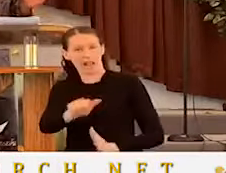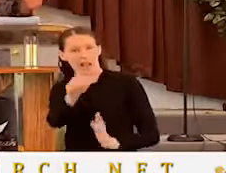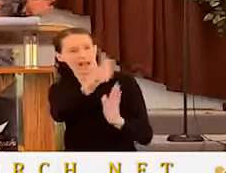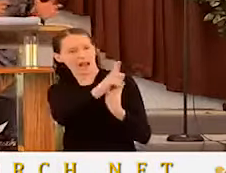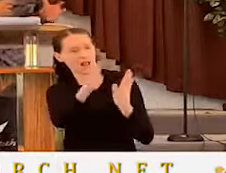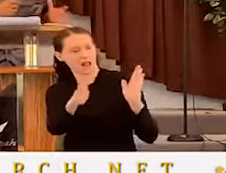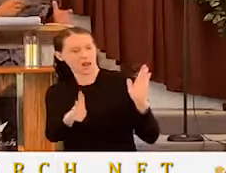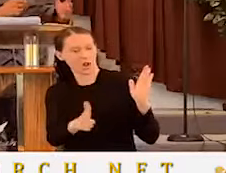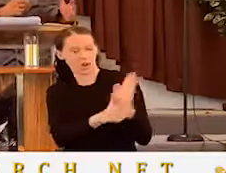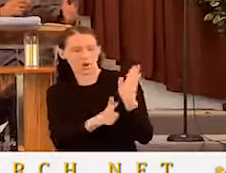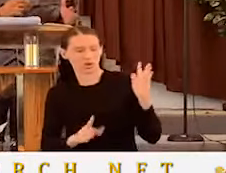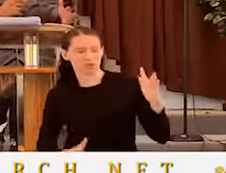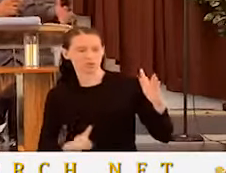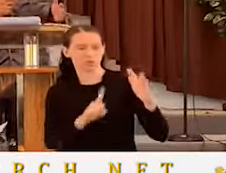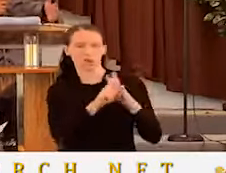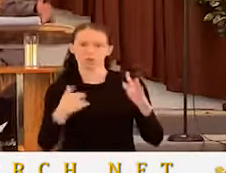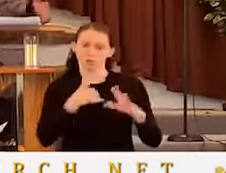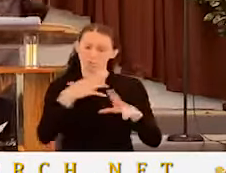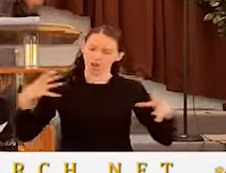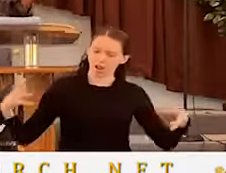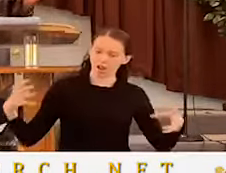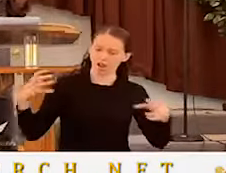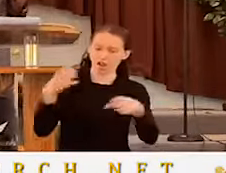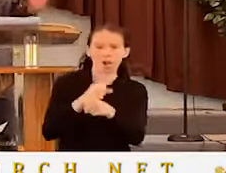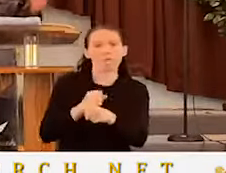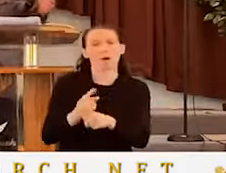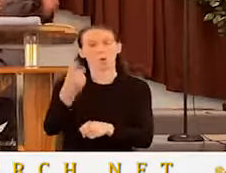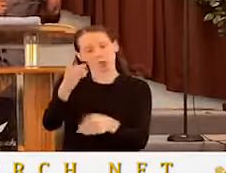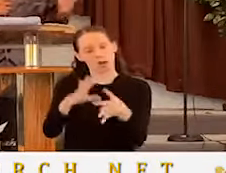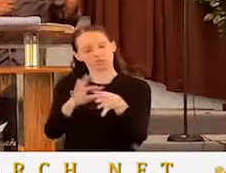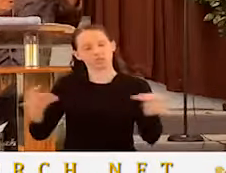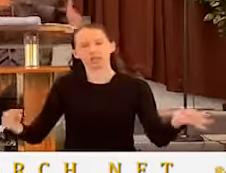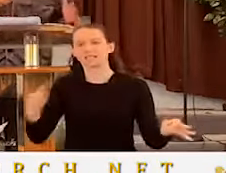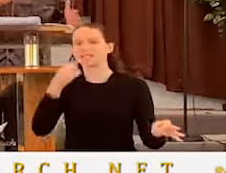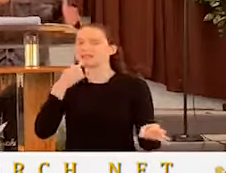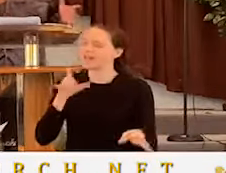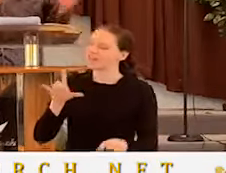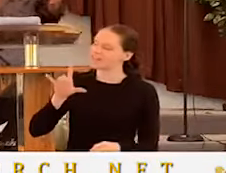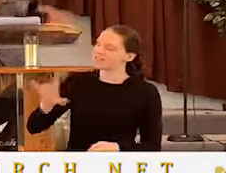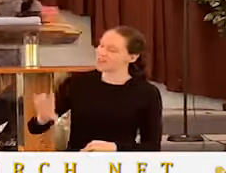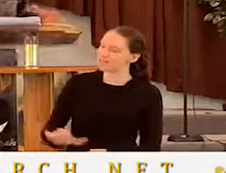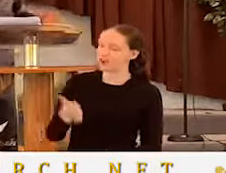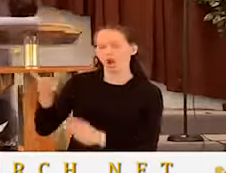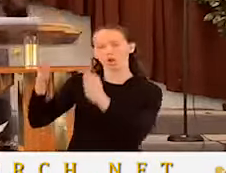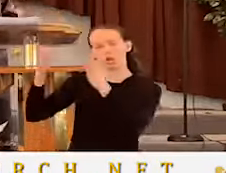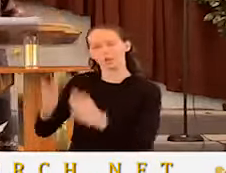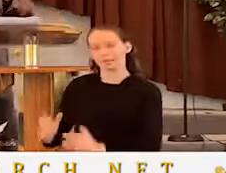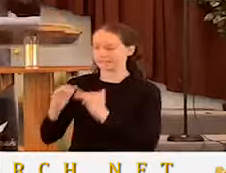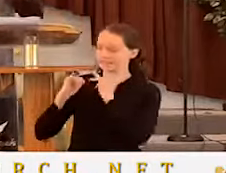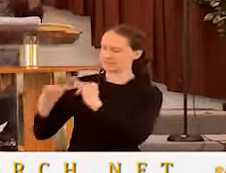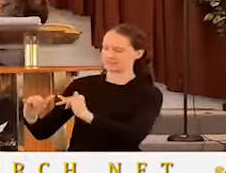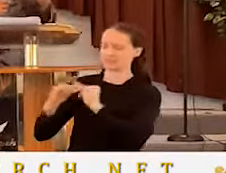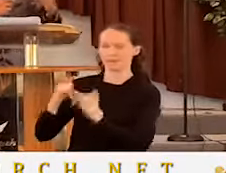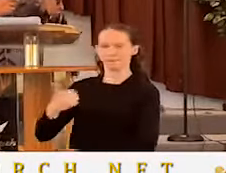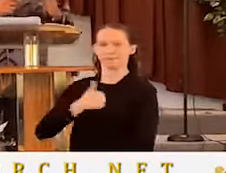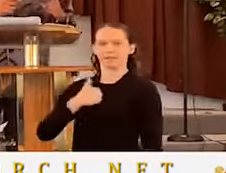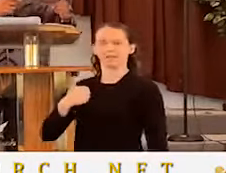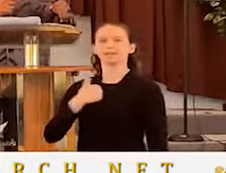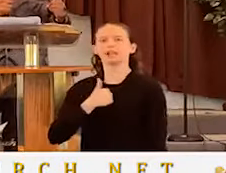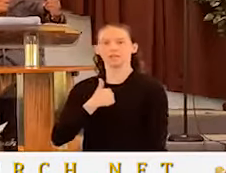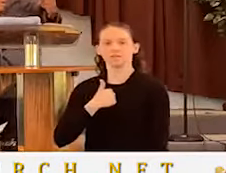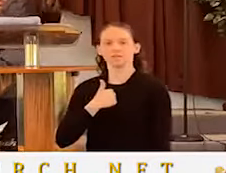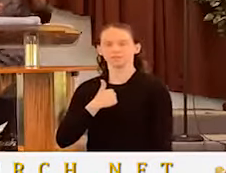briefly comprehended in the same, namely, thou shalt love thy neighbor as